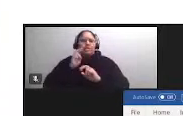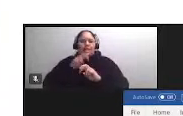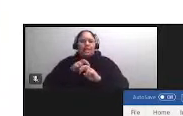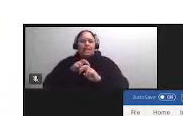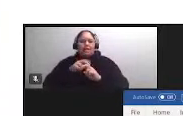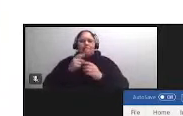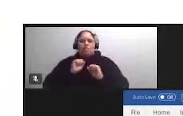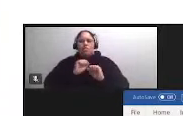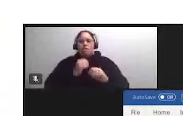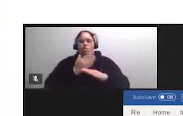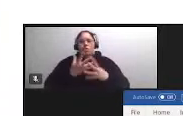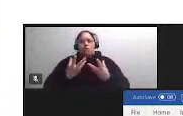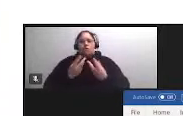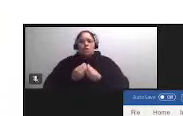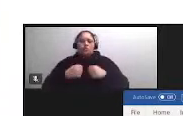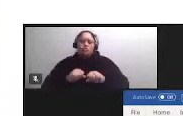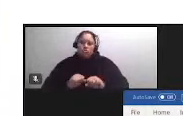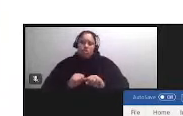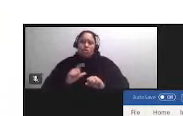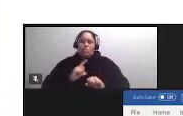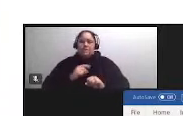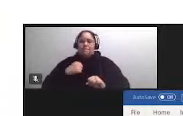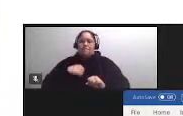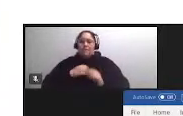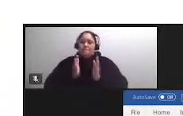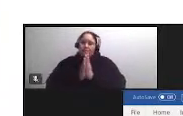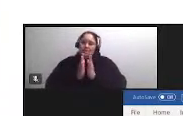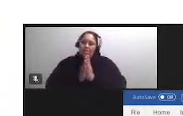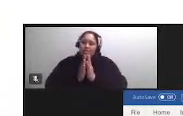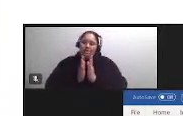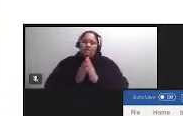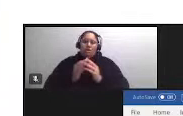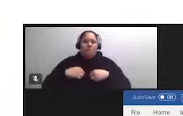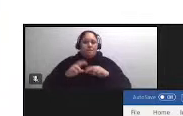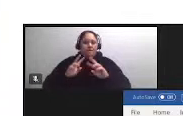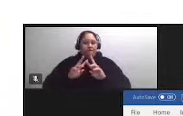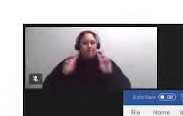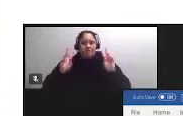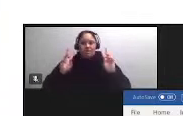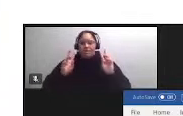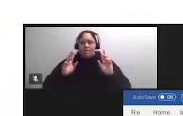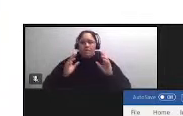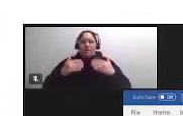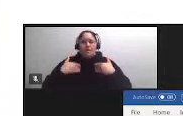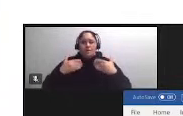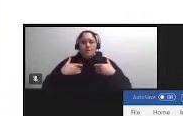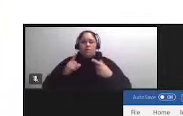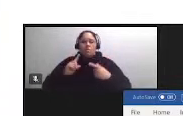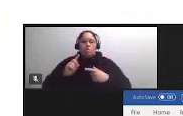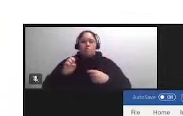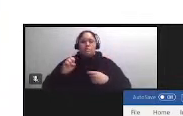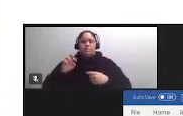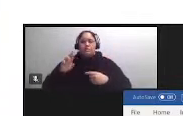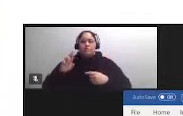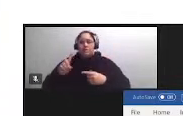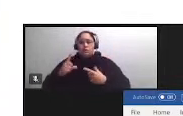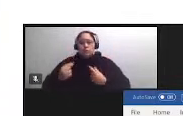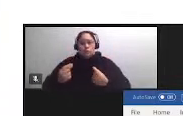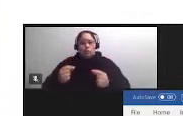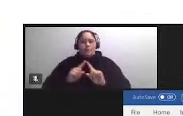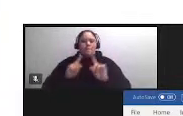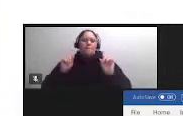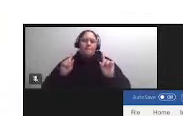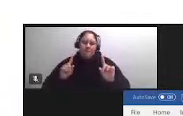their cooperation, Chair. So that's my plea. I'm very pleased with what Mr. Dustin is doing,